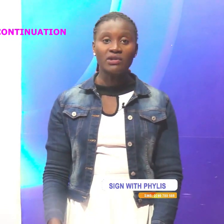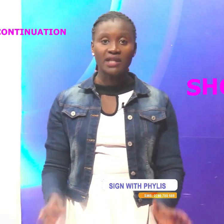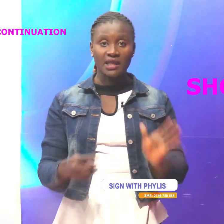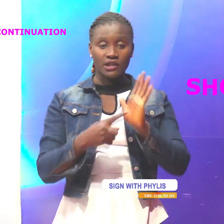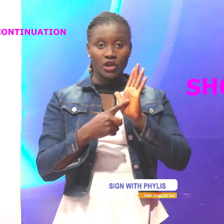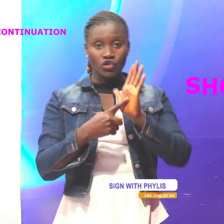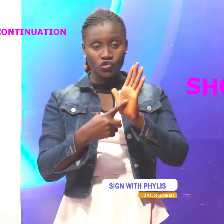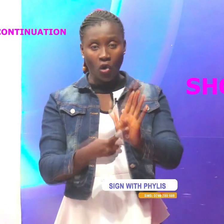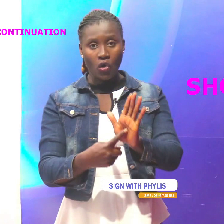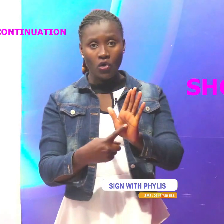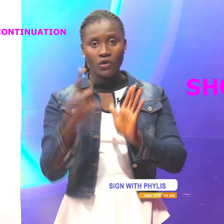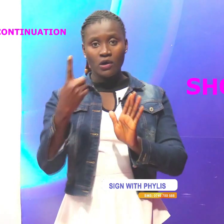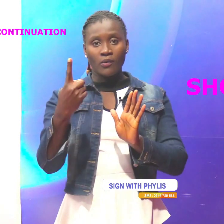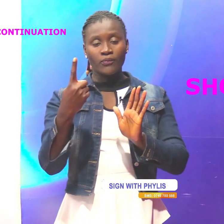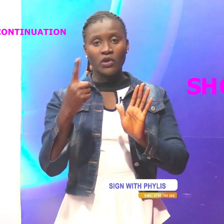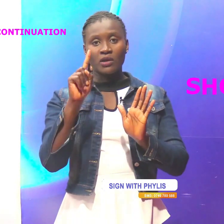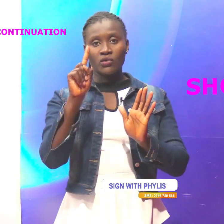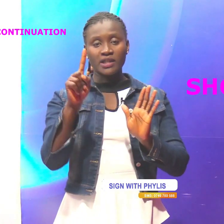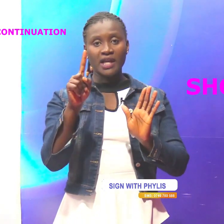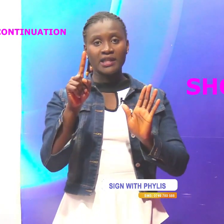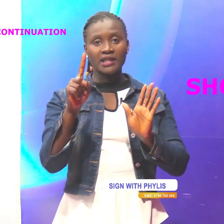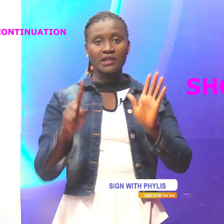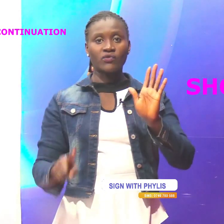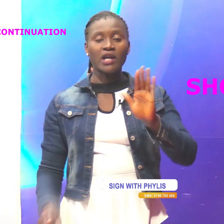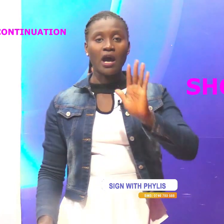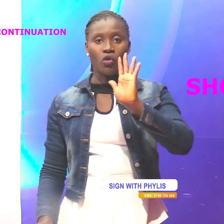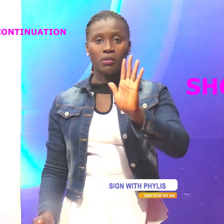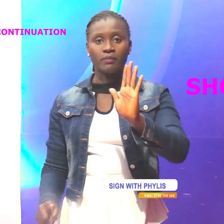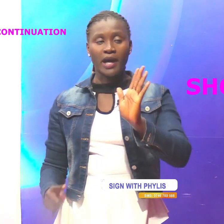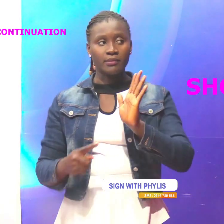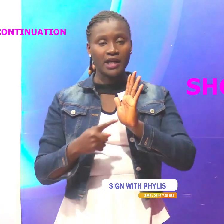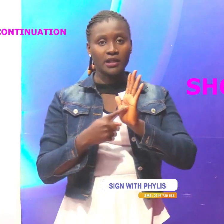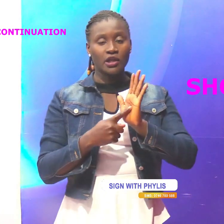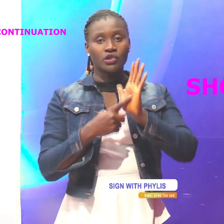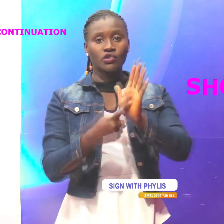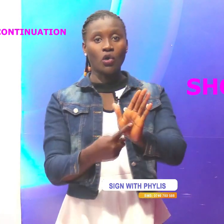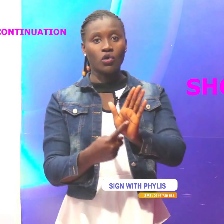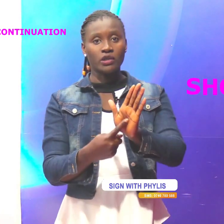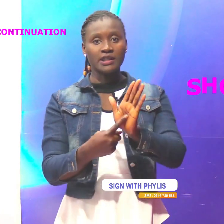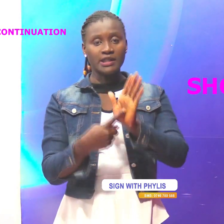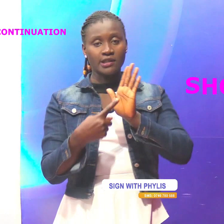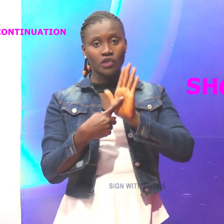it? Show. Using an index finger, open palm, then show. This is